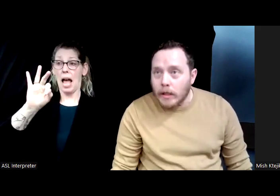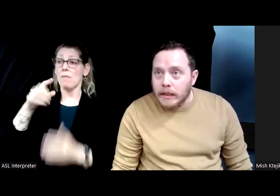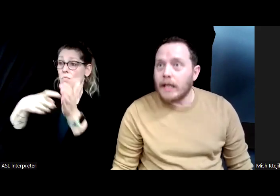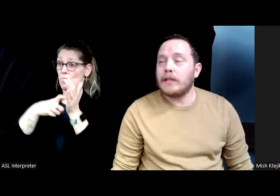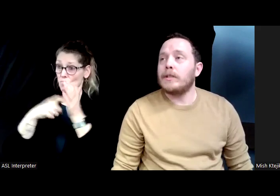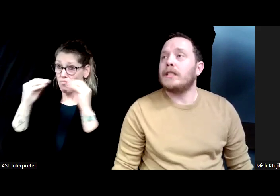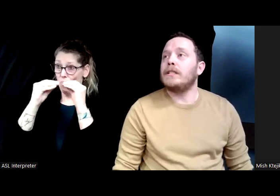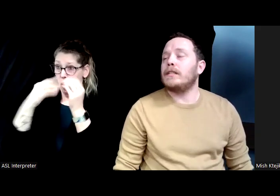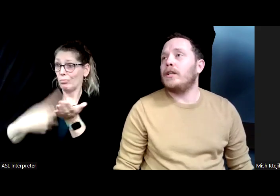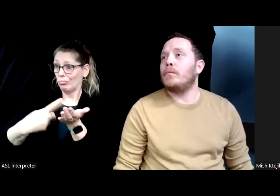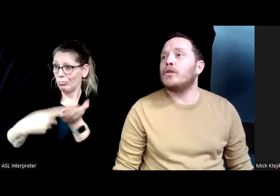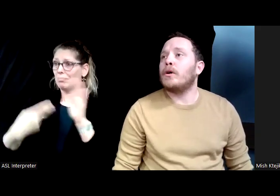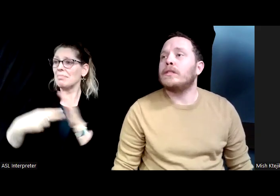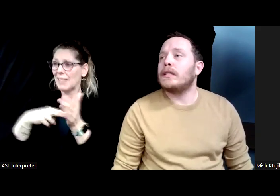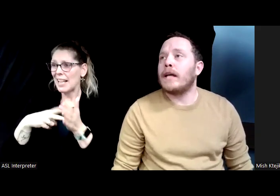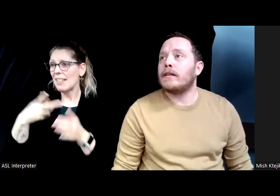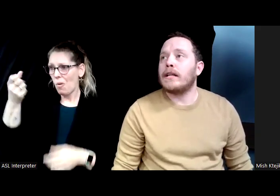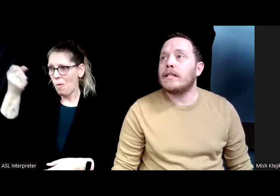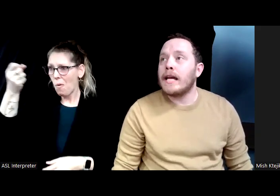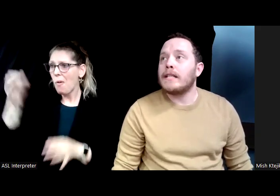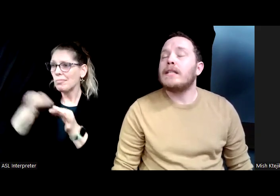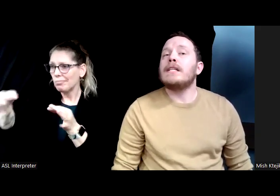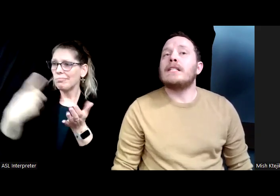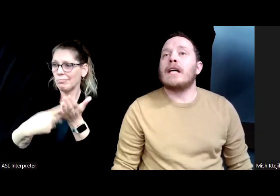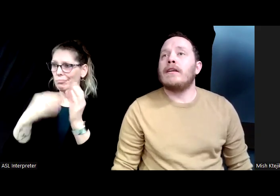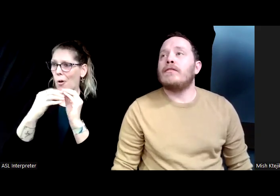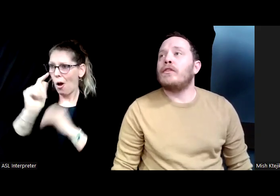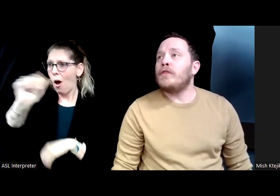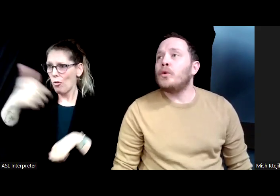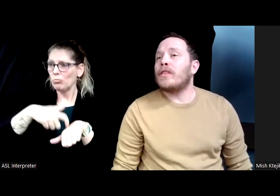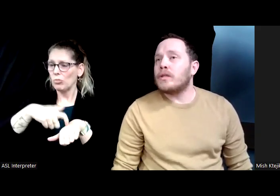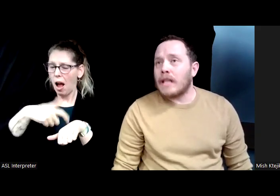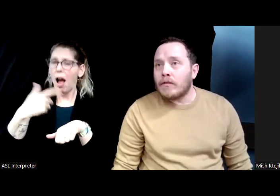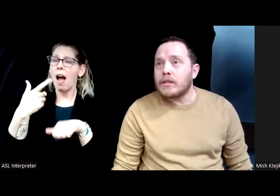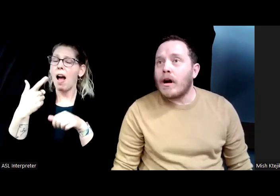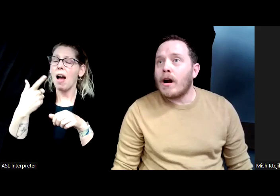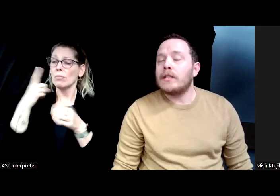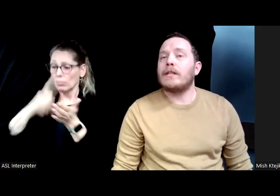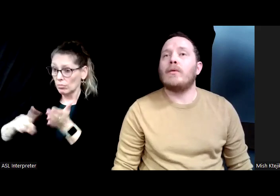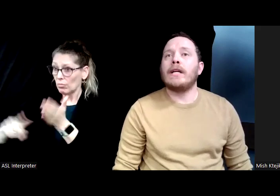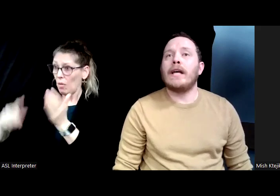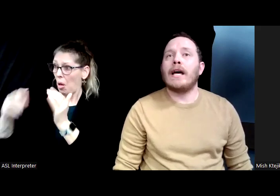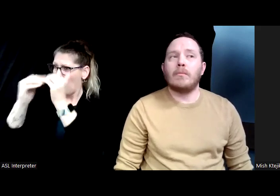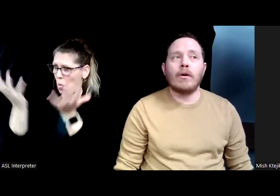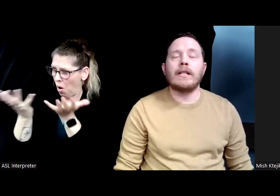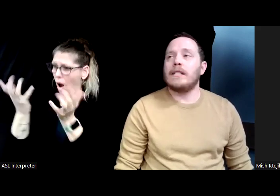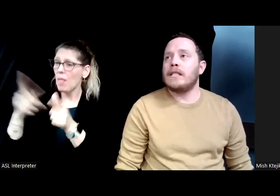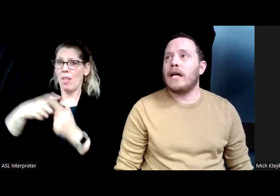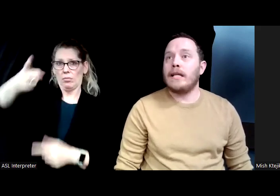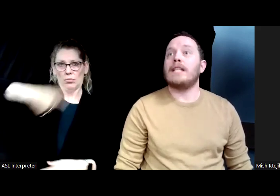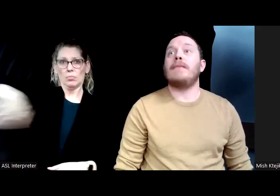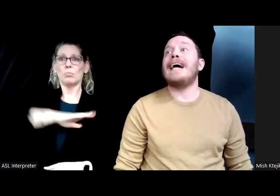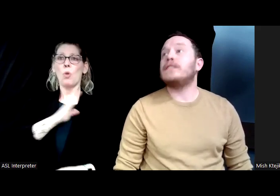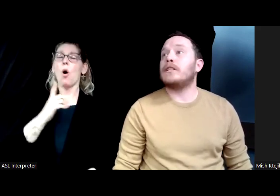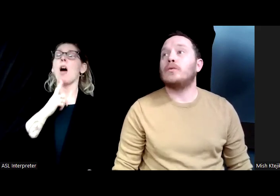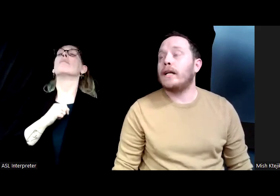requires more discussion, postpone until another later date, to kind of review what those levels are, so that we as a board can